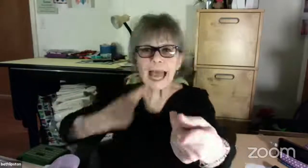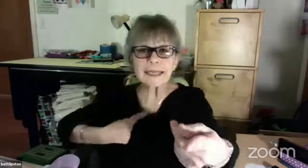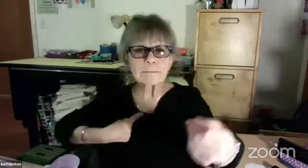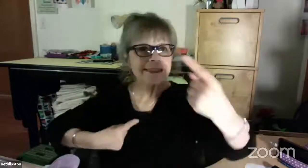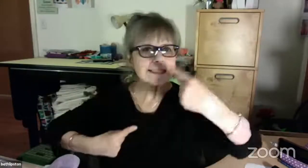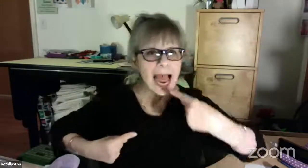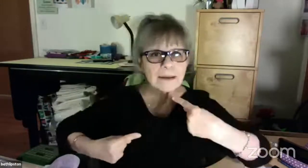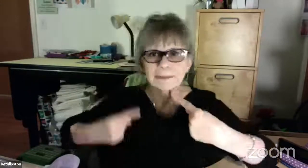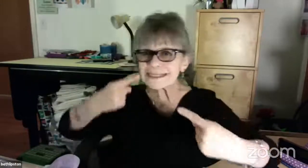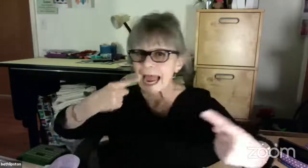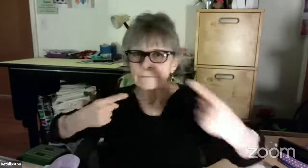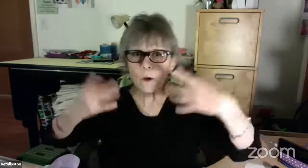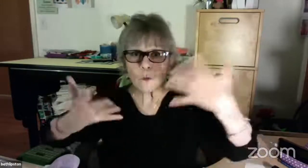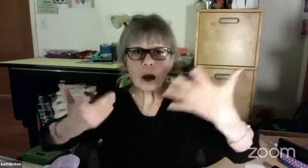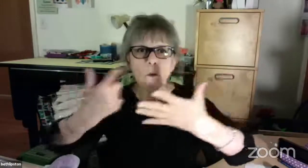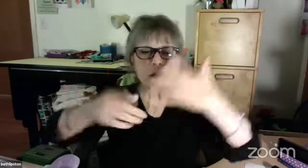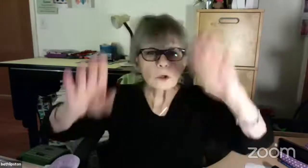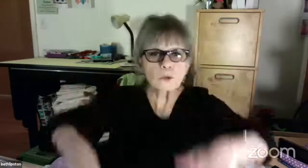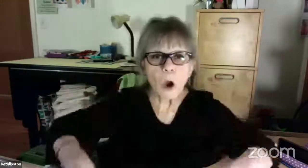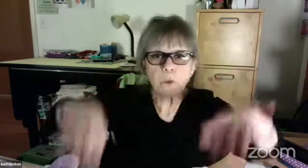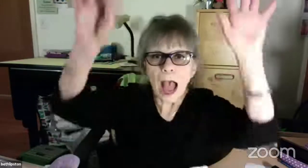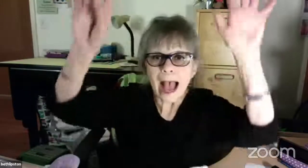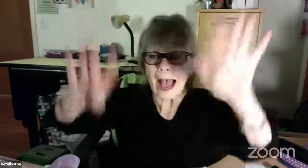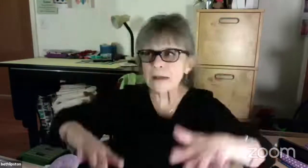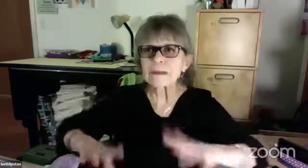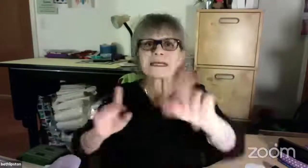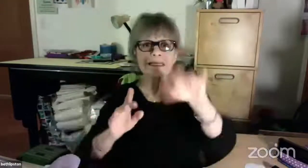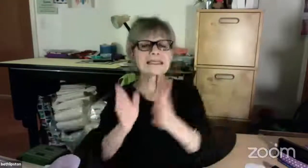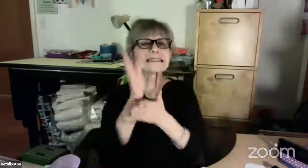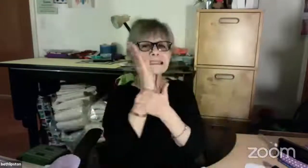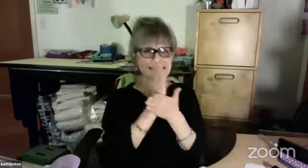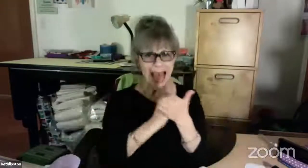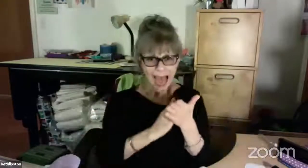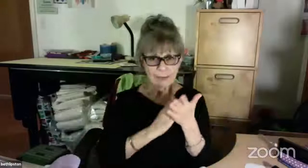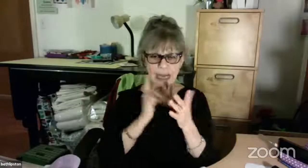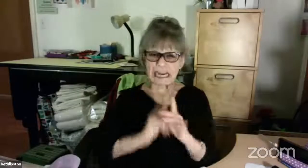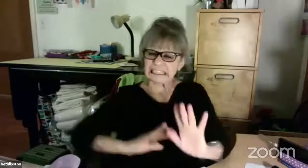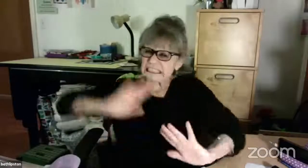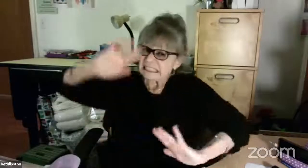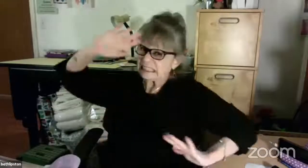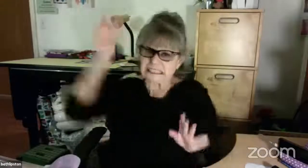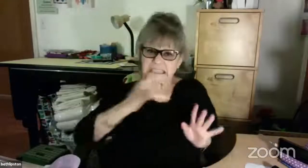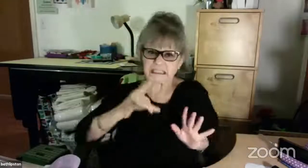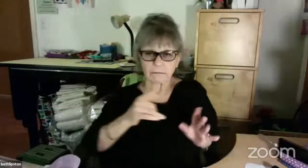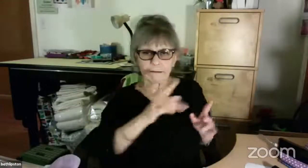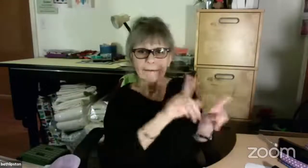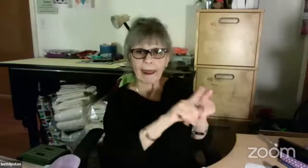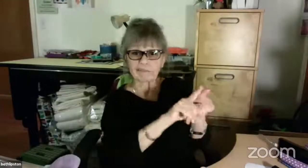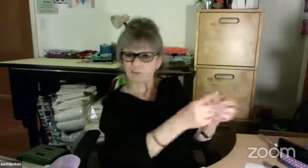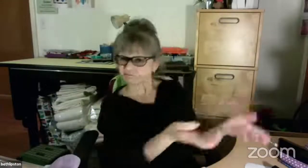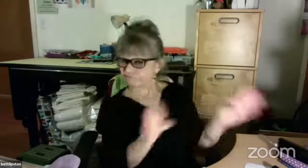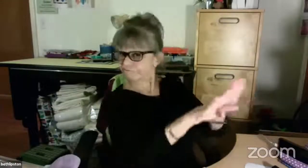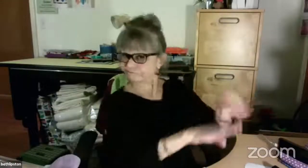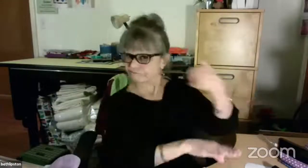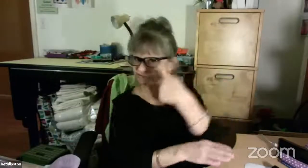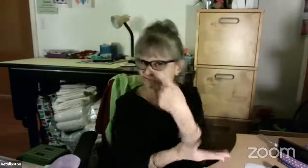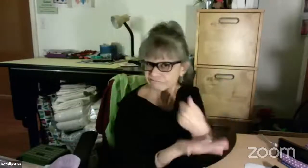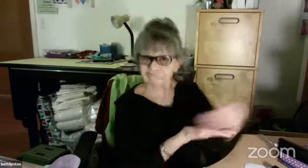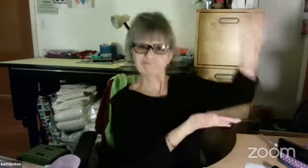learn that through sharing. People say, tell me, tell me, tell me. But growing up, really, there